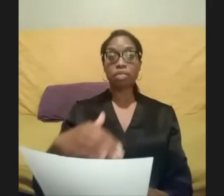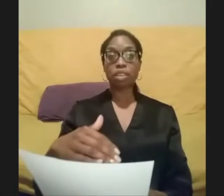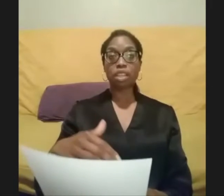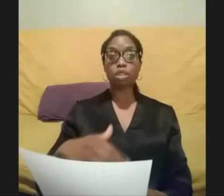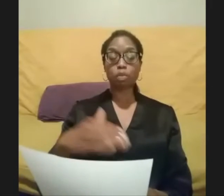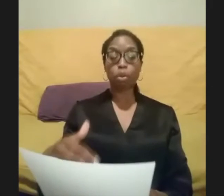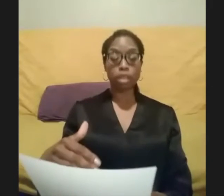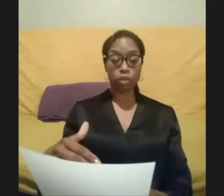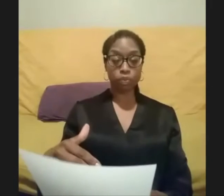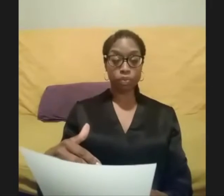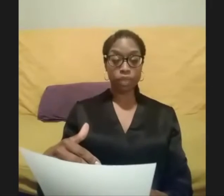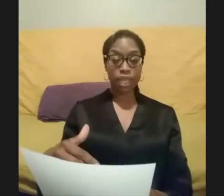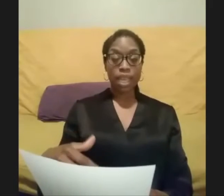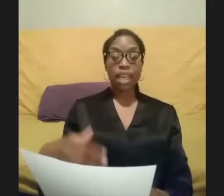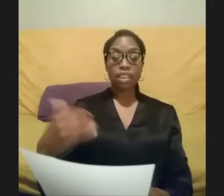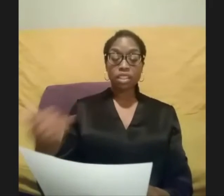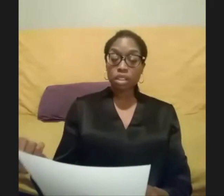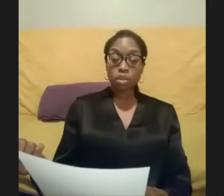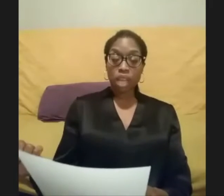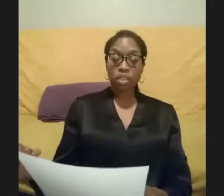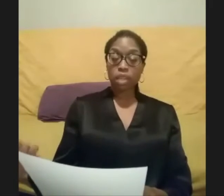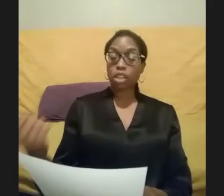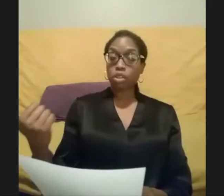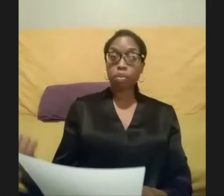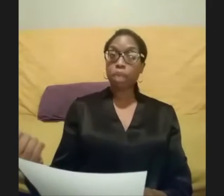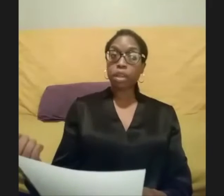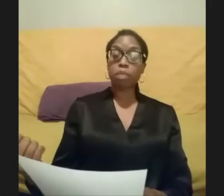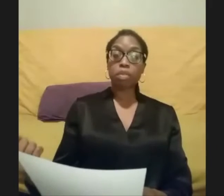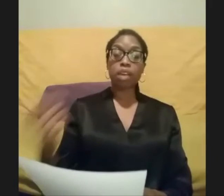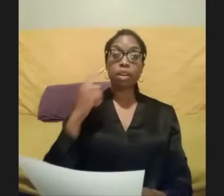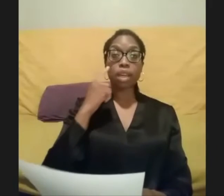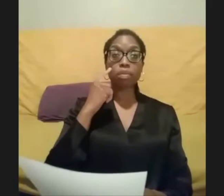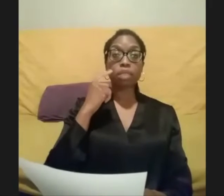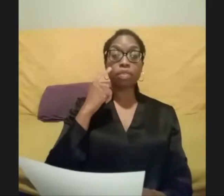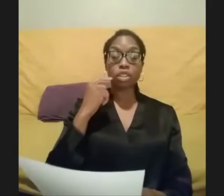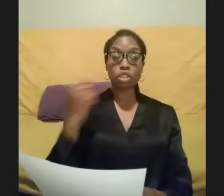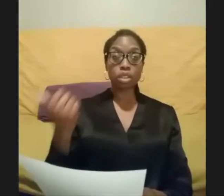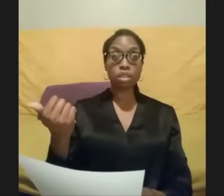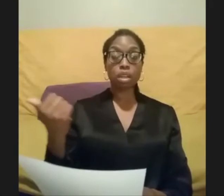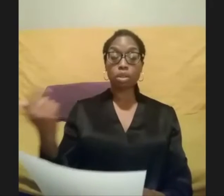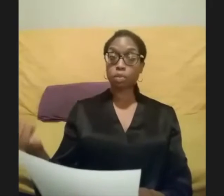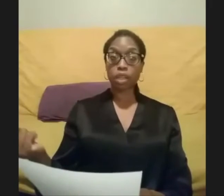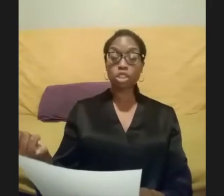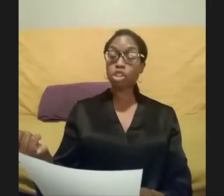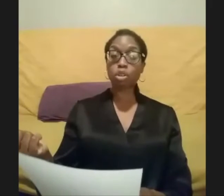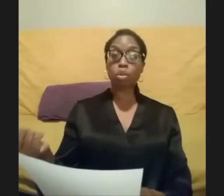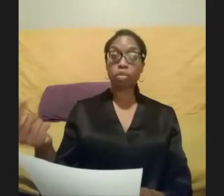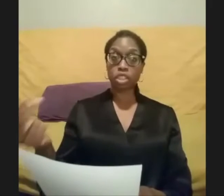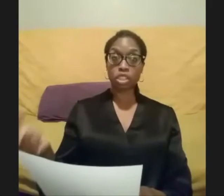differently to support you? And this includes having something like a good primary care provider, and that can be a physician, a nurse practitioner, or a physician's